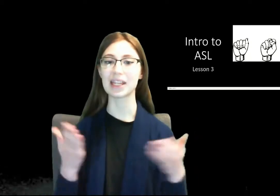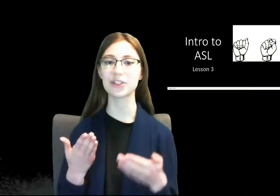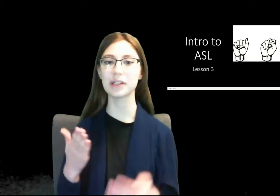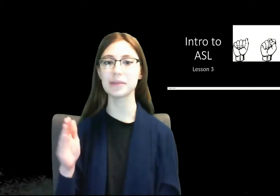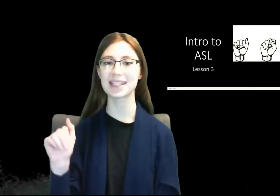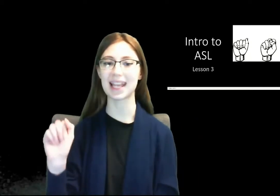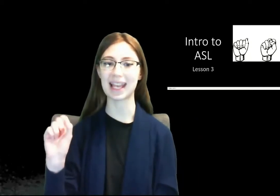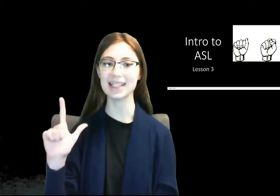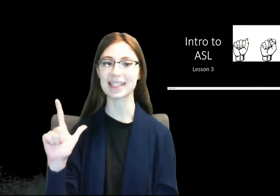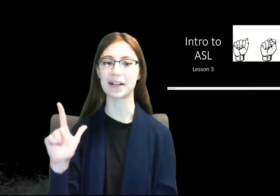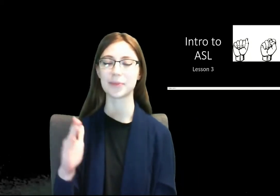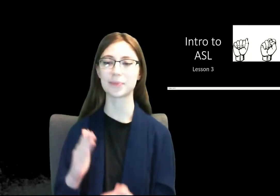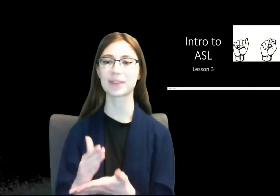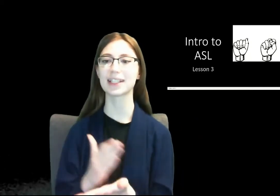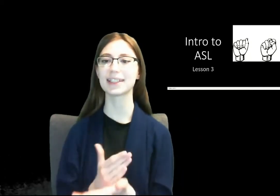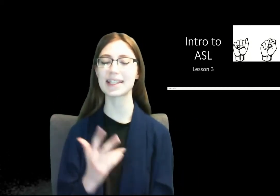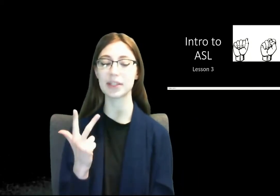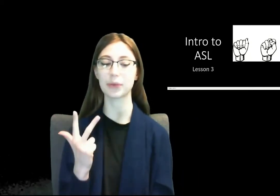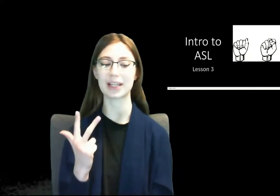Intro to ASL, Lesson 3.